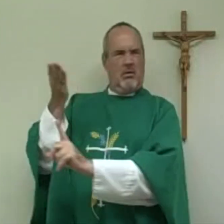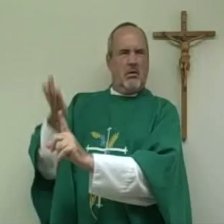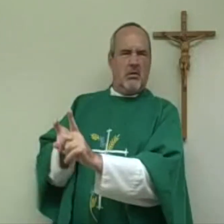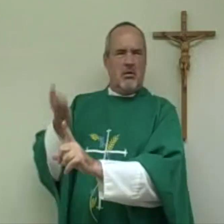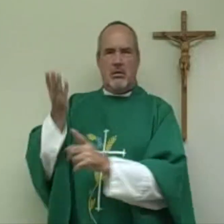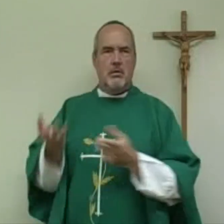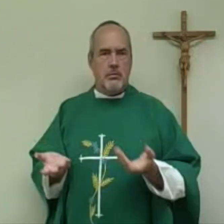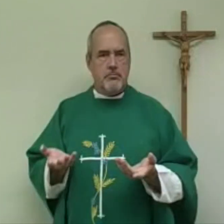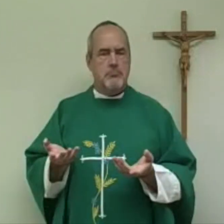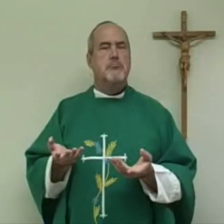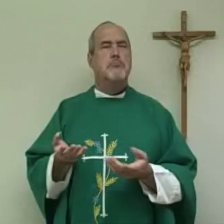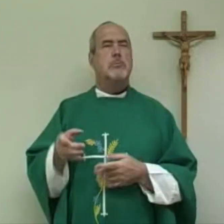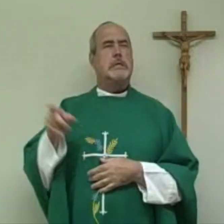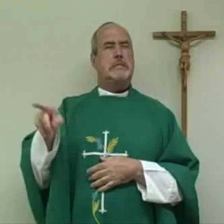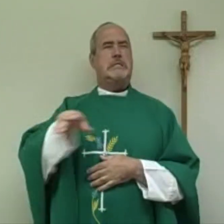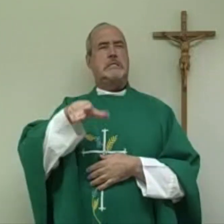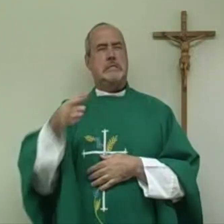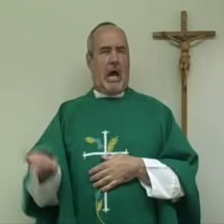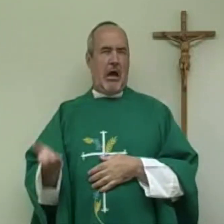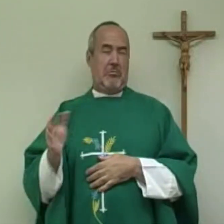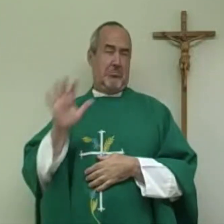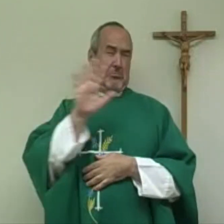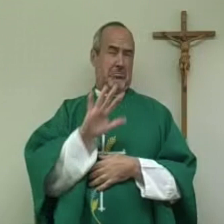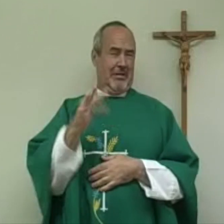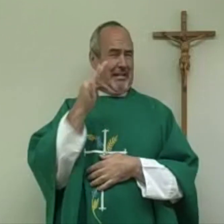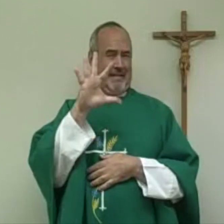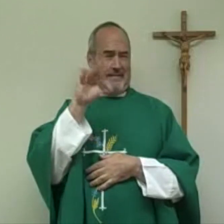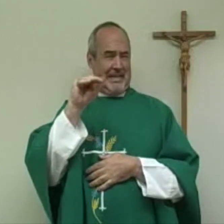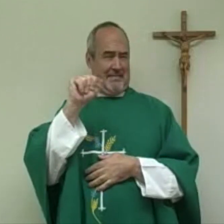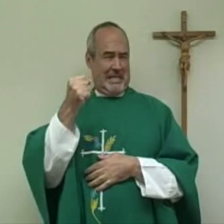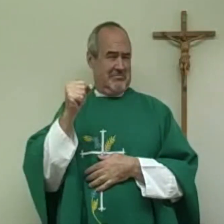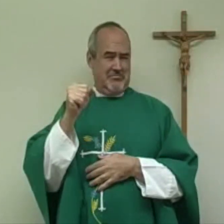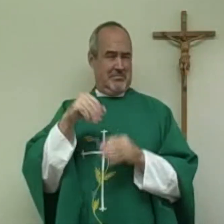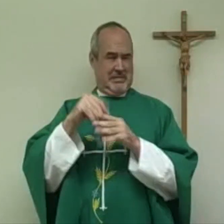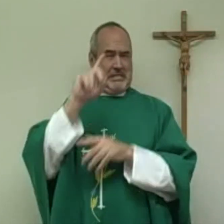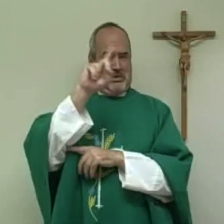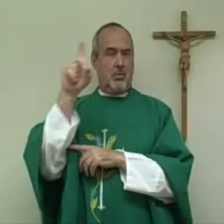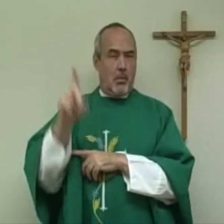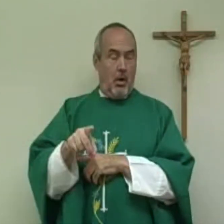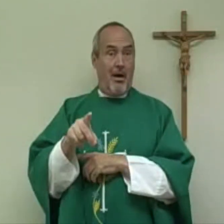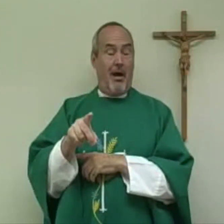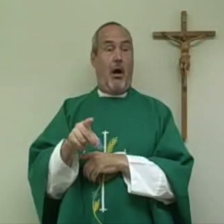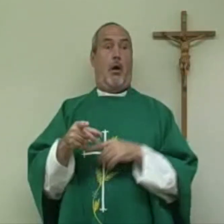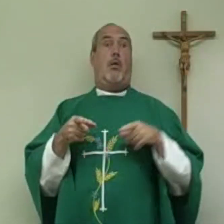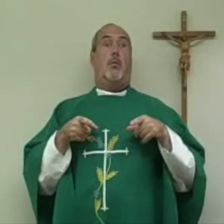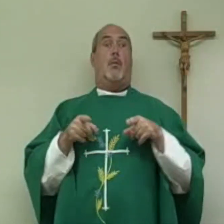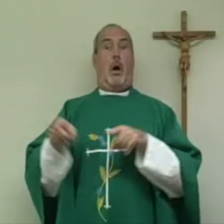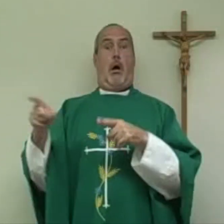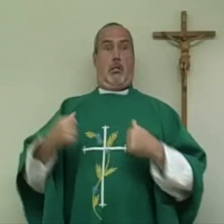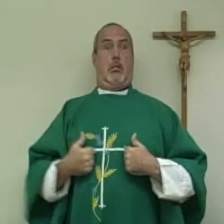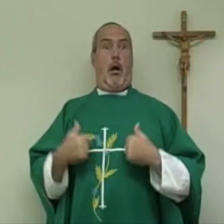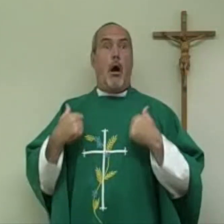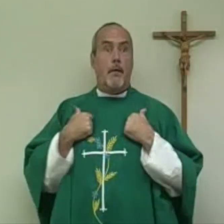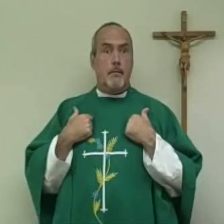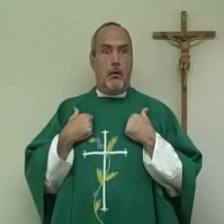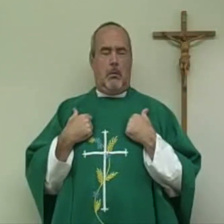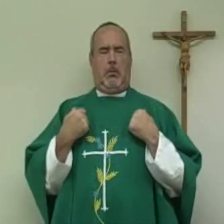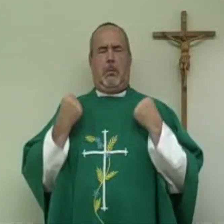just a little bit about who he was. He passed away back in the 1950s here in the Detroit area,